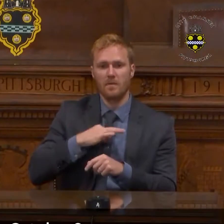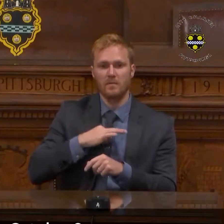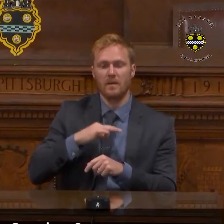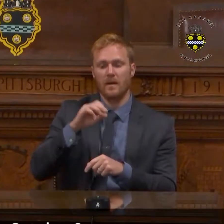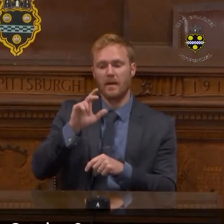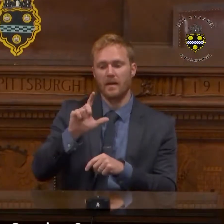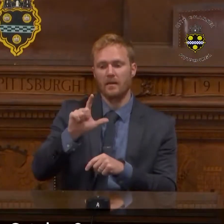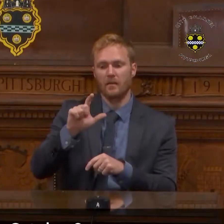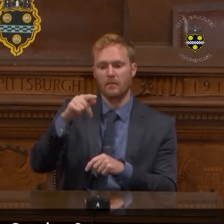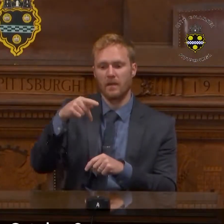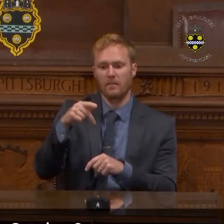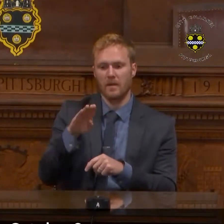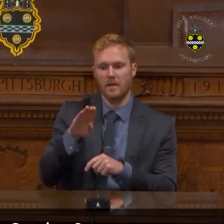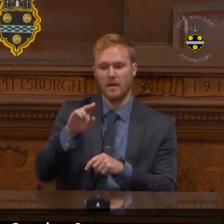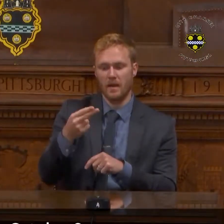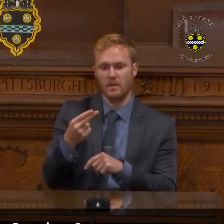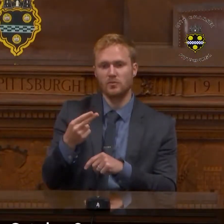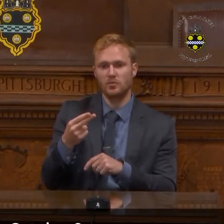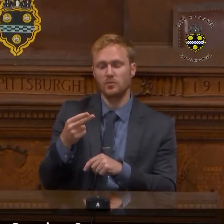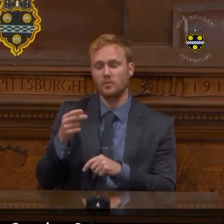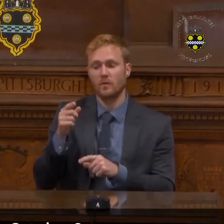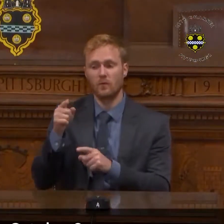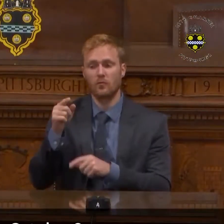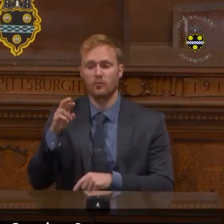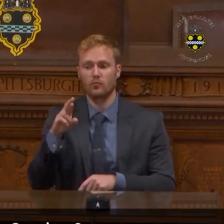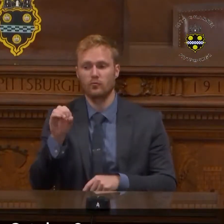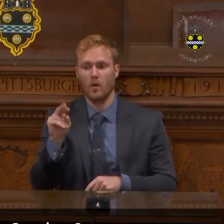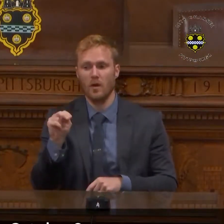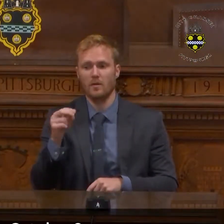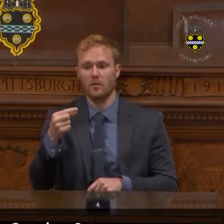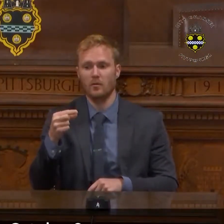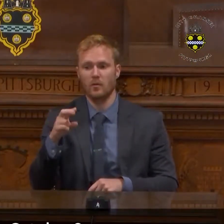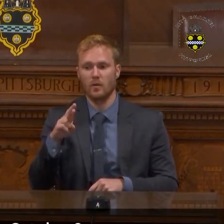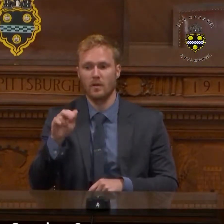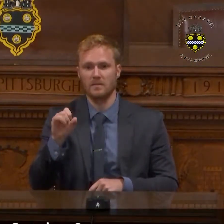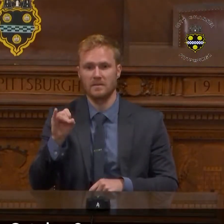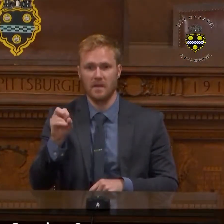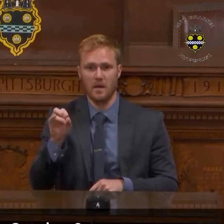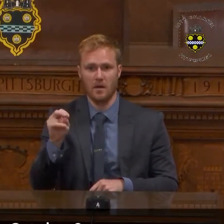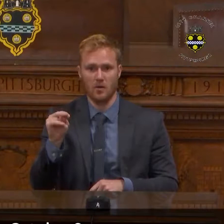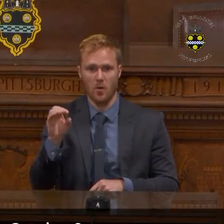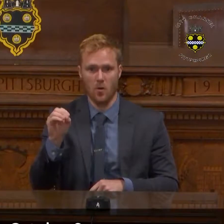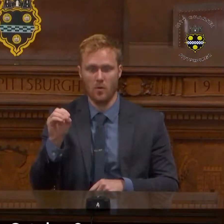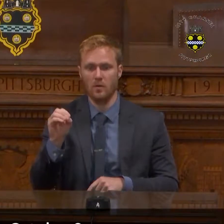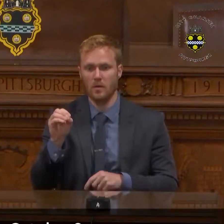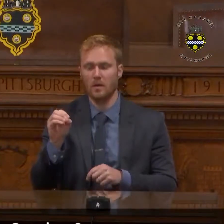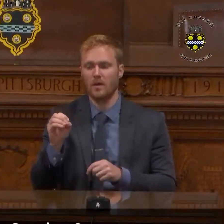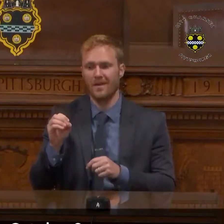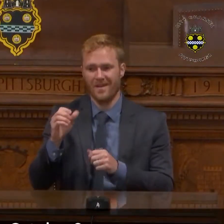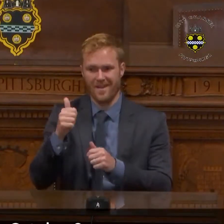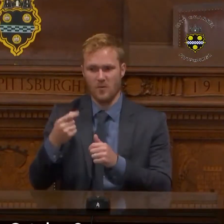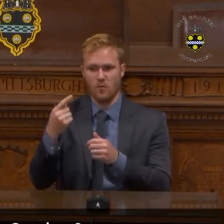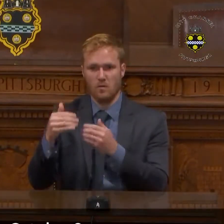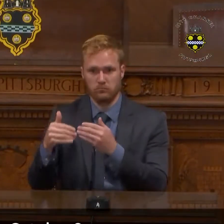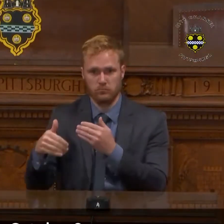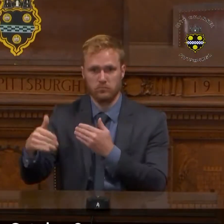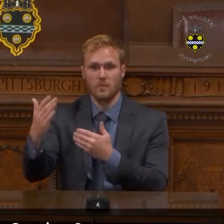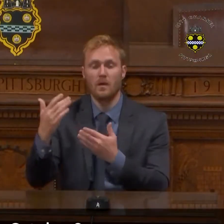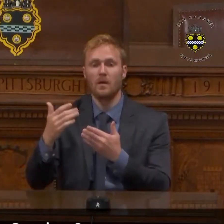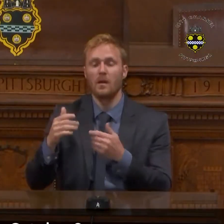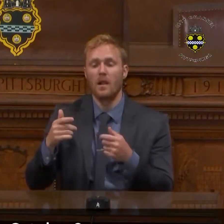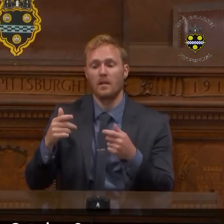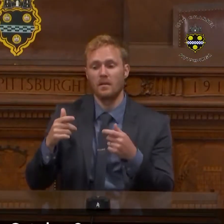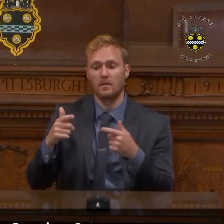LPBH, care of Ron Graziano, their successors and assigns, the license and privilege